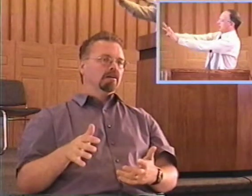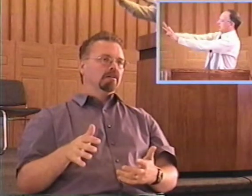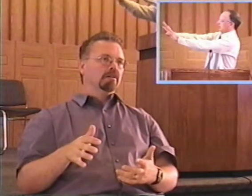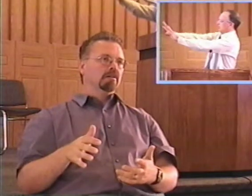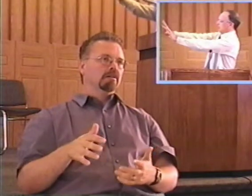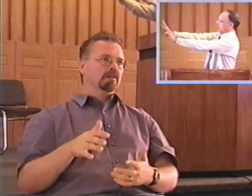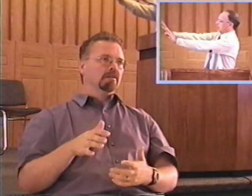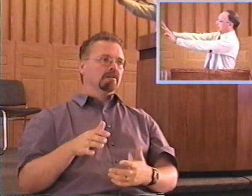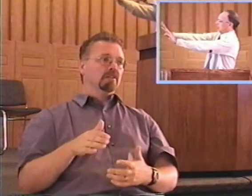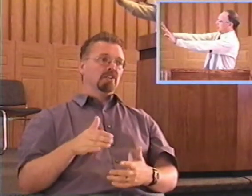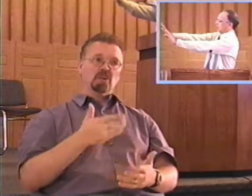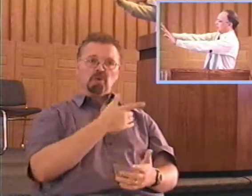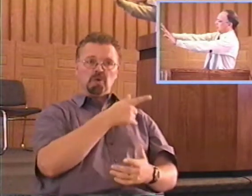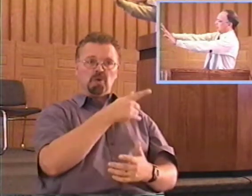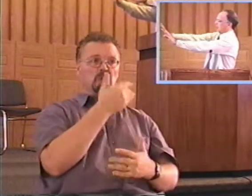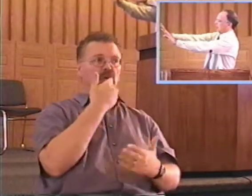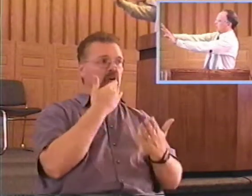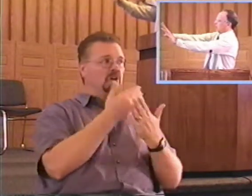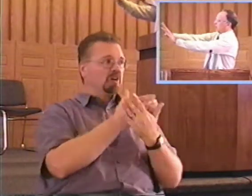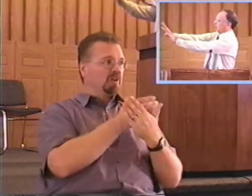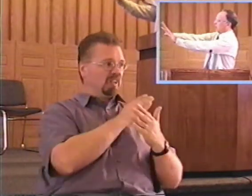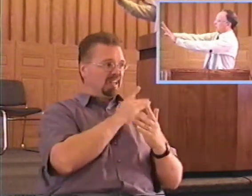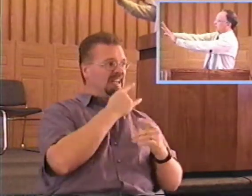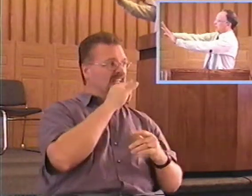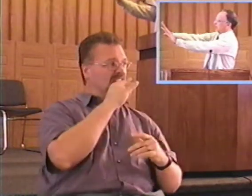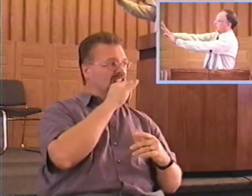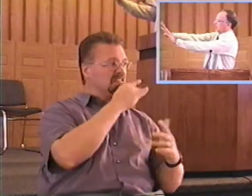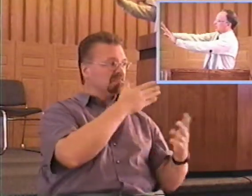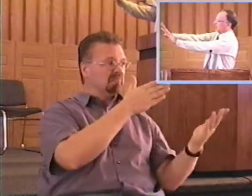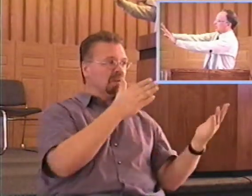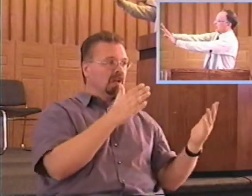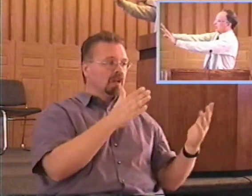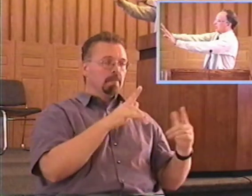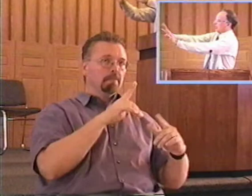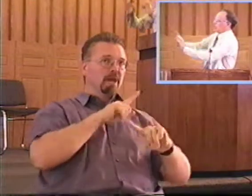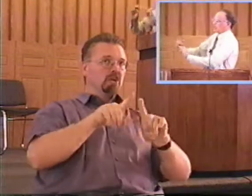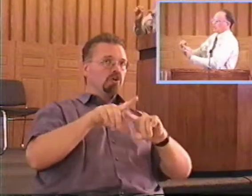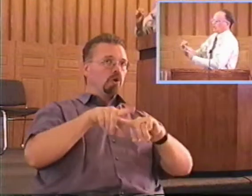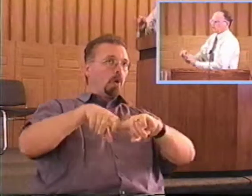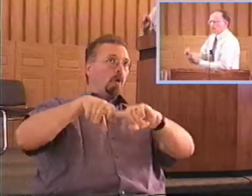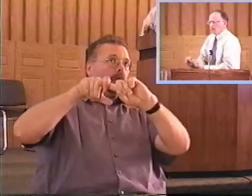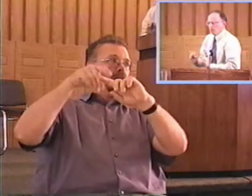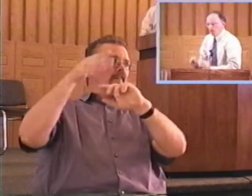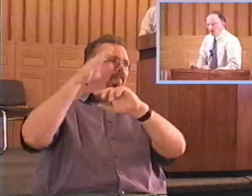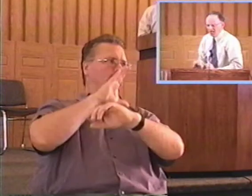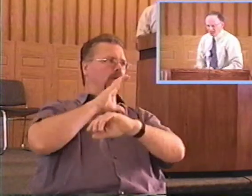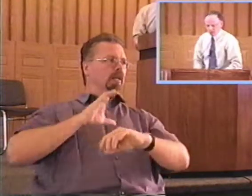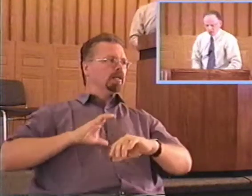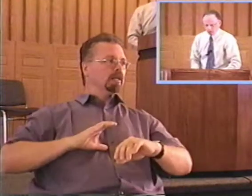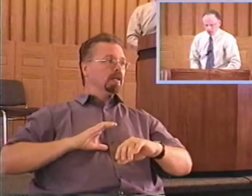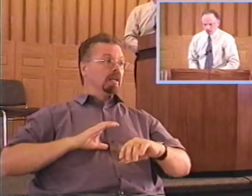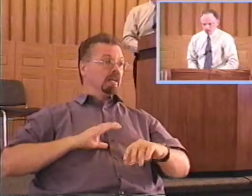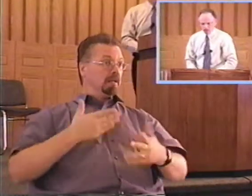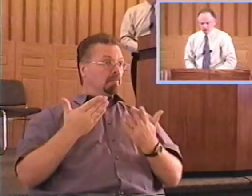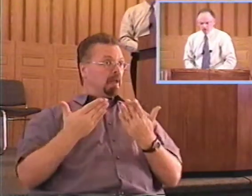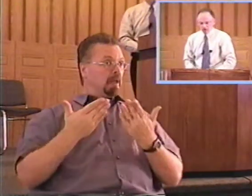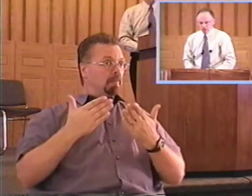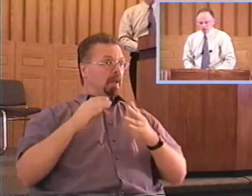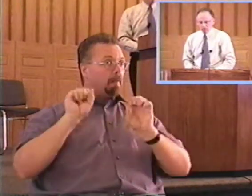Reformed Baptist kids who haven't become Christians, you're holding off Christ. Is it not